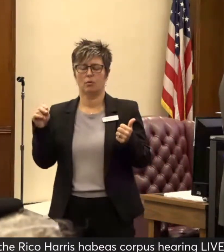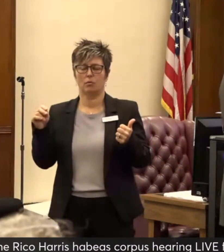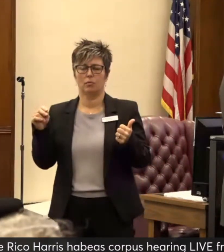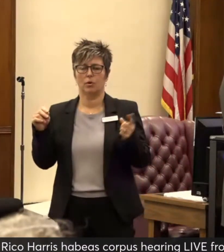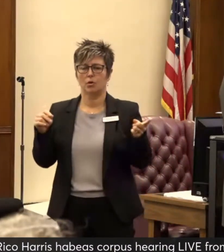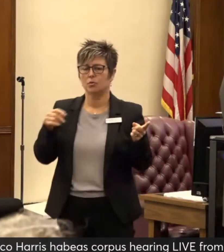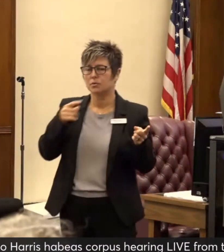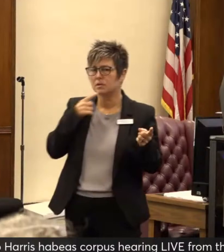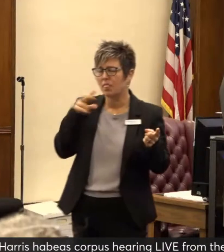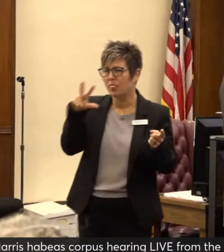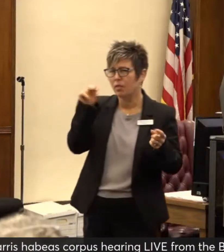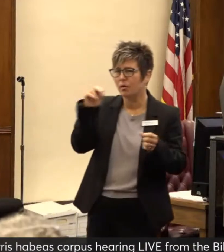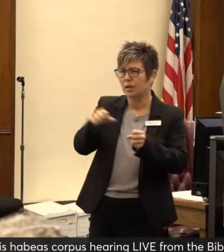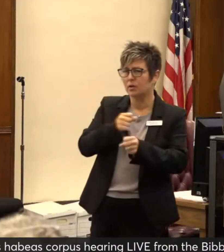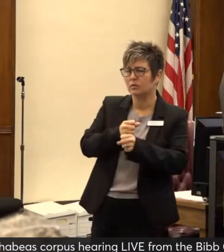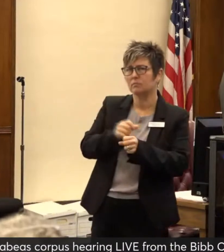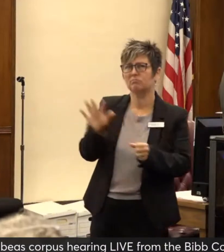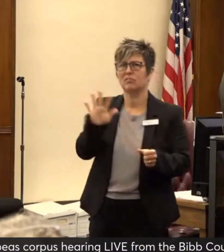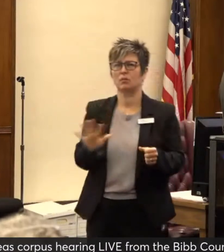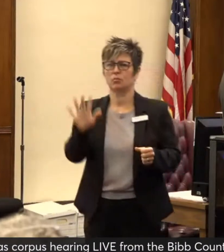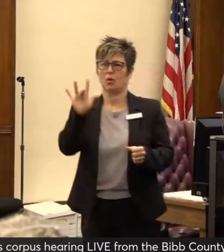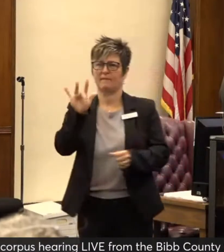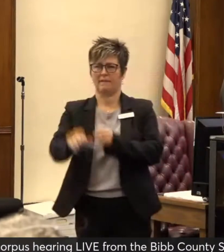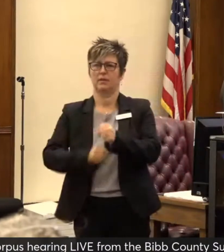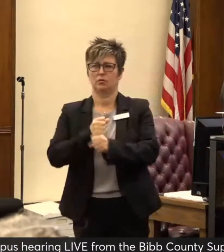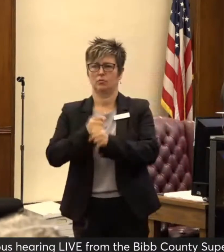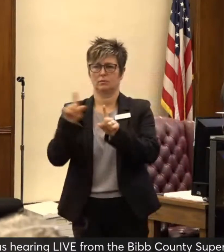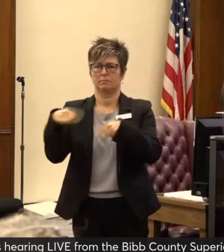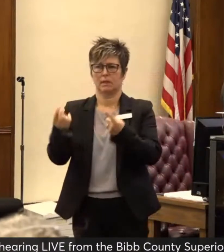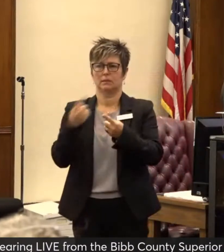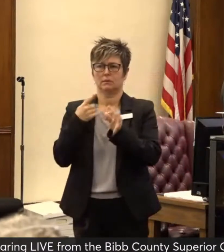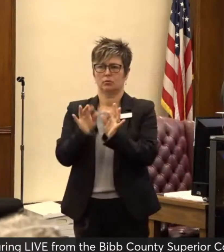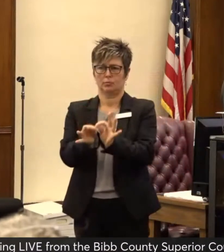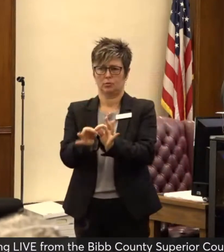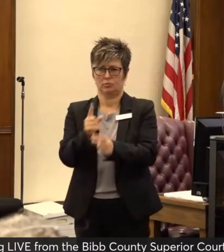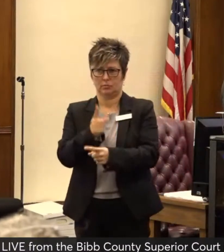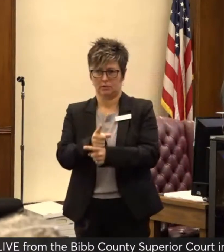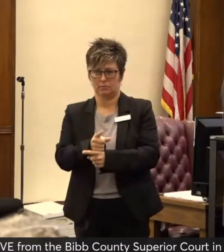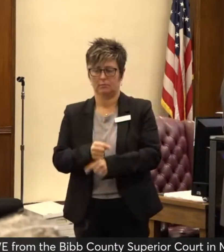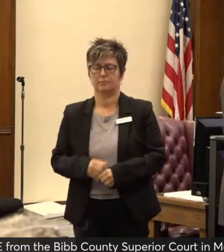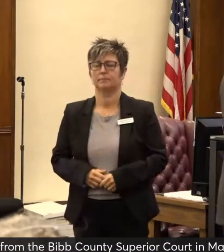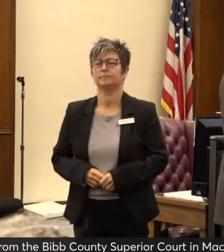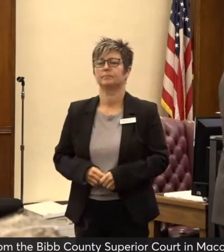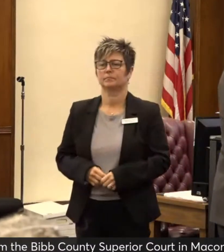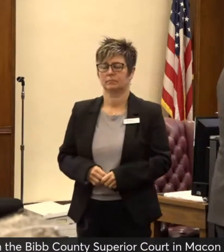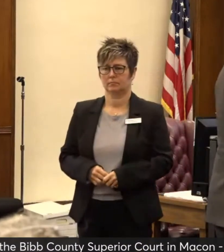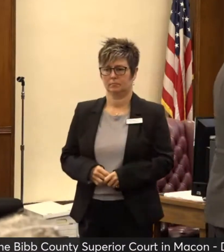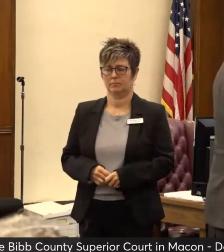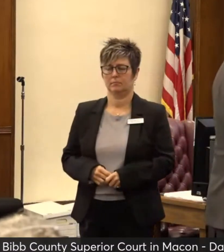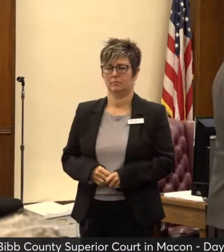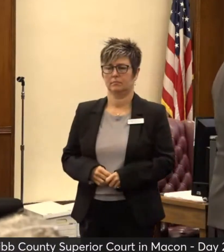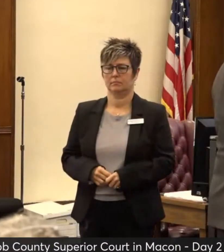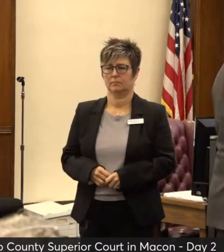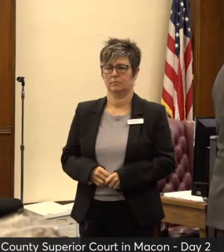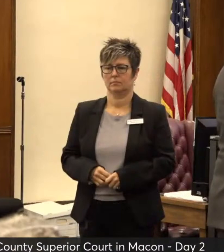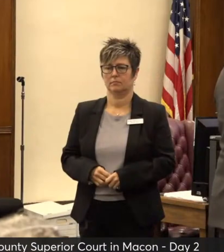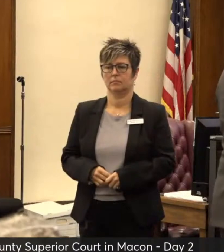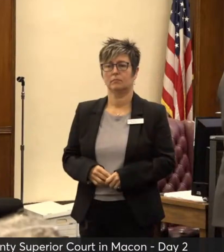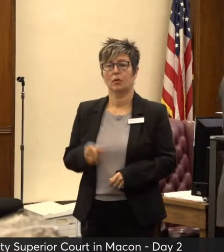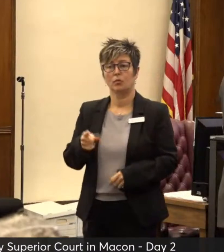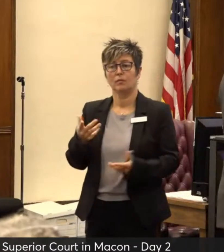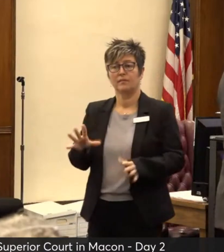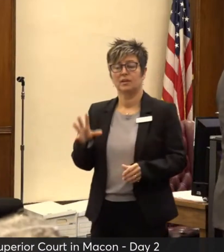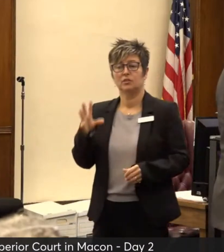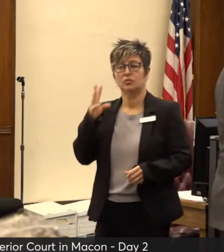right? Or About 25. 25 years? And have you seen it in a criminal